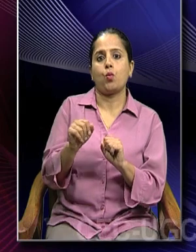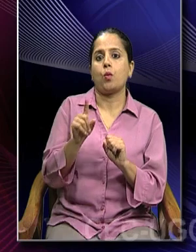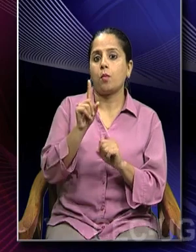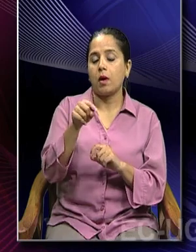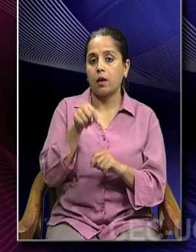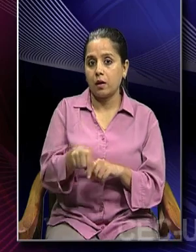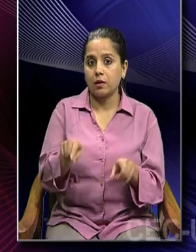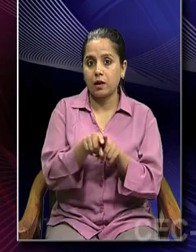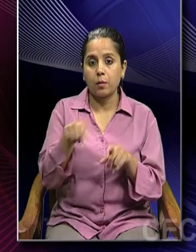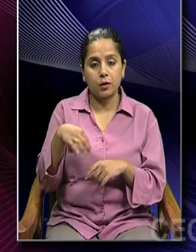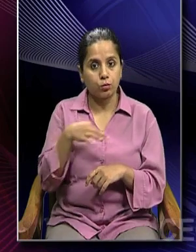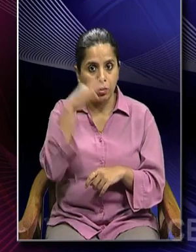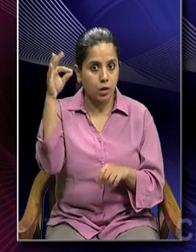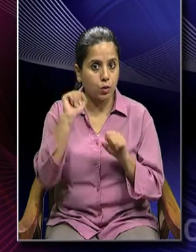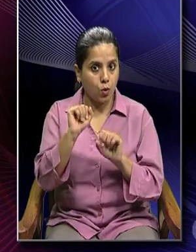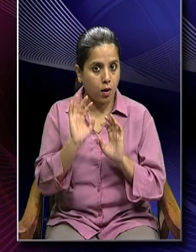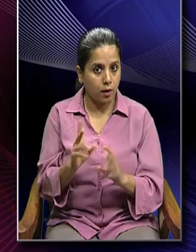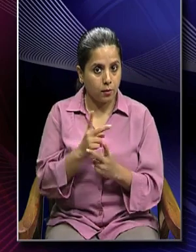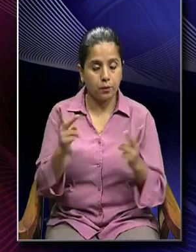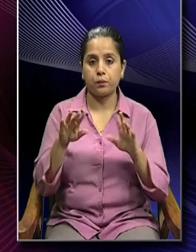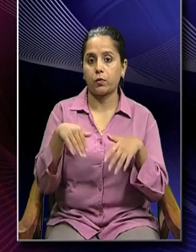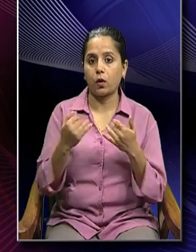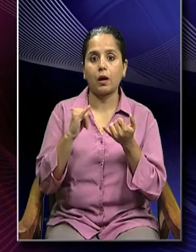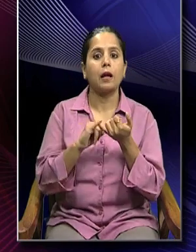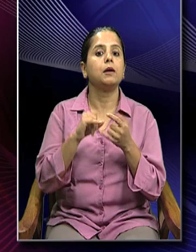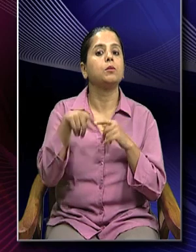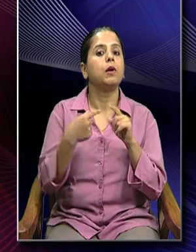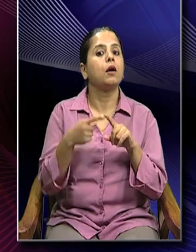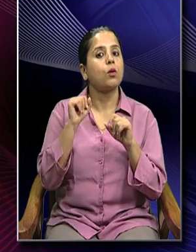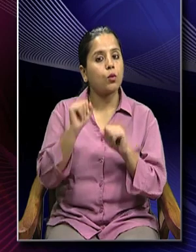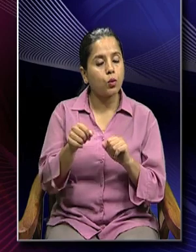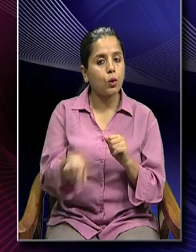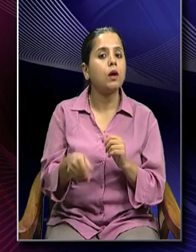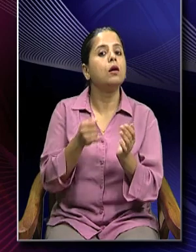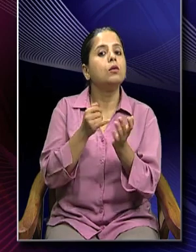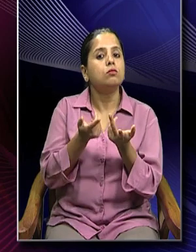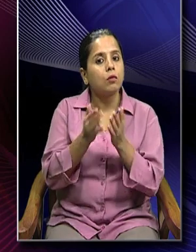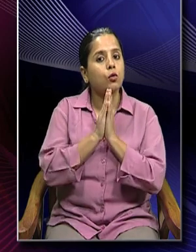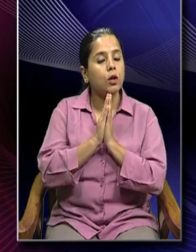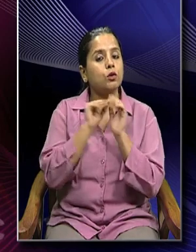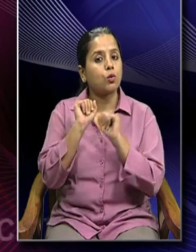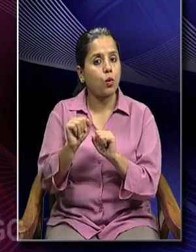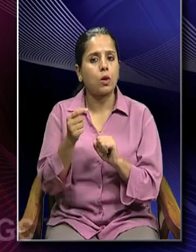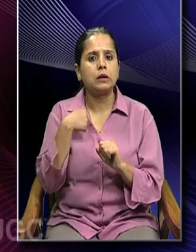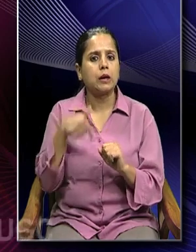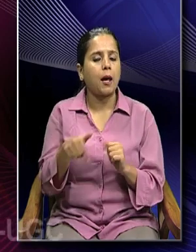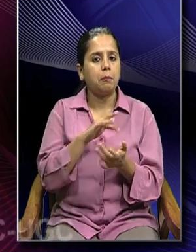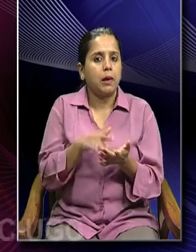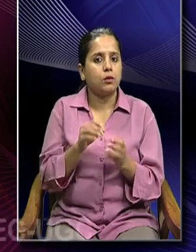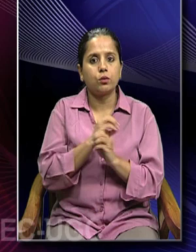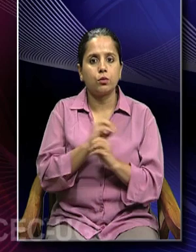are relating spirituality or spirit to the religion, that is why they say that we have no place